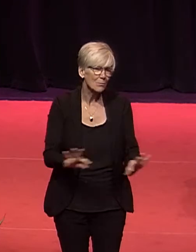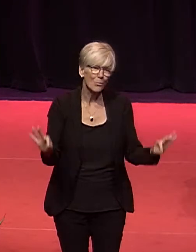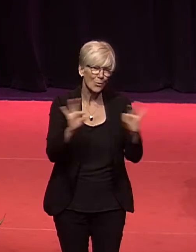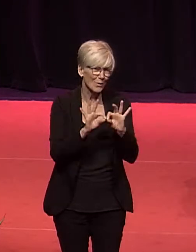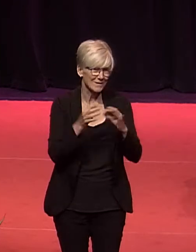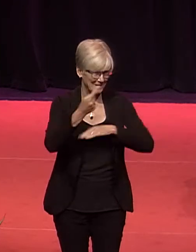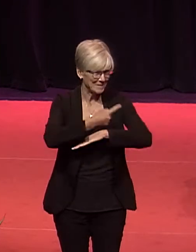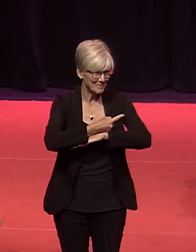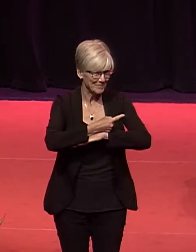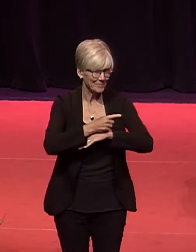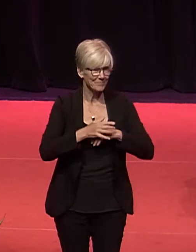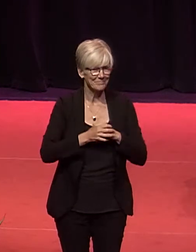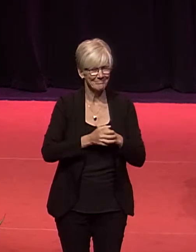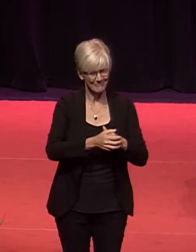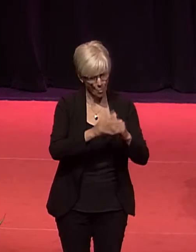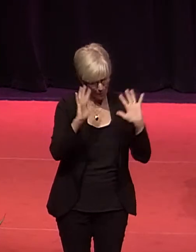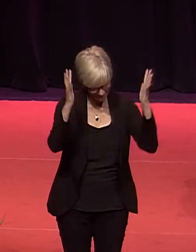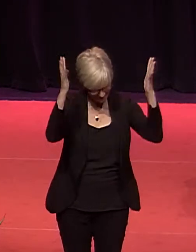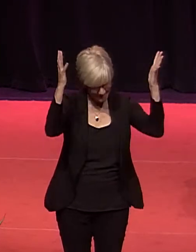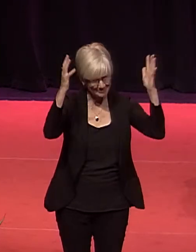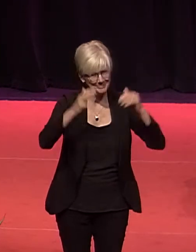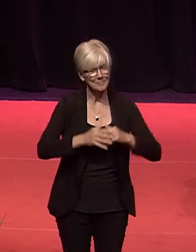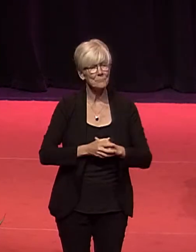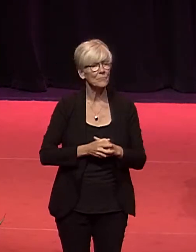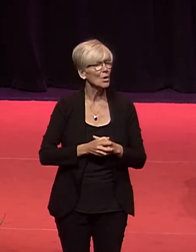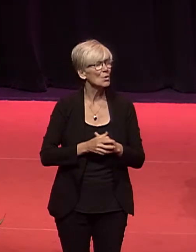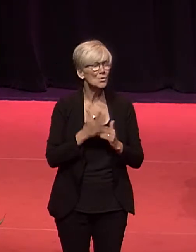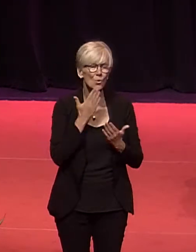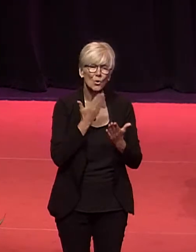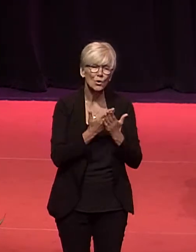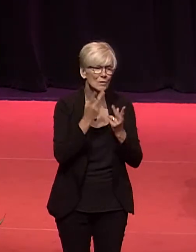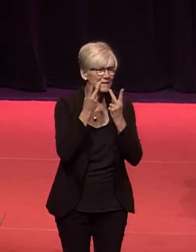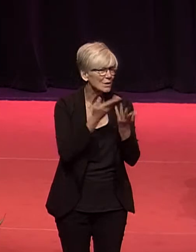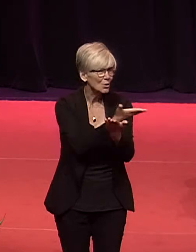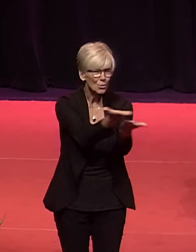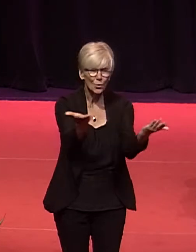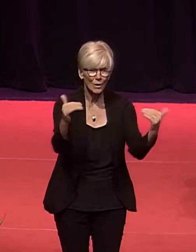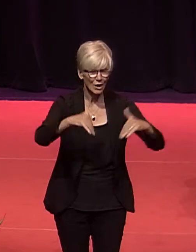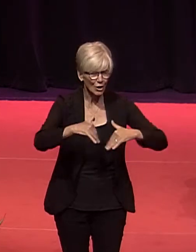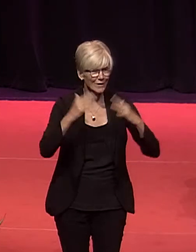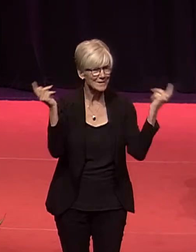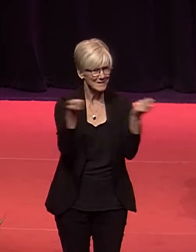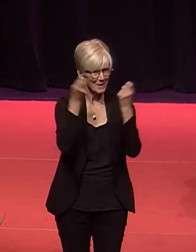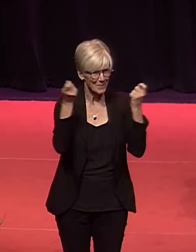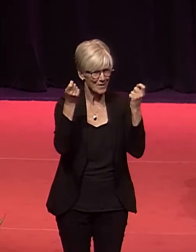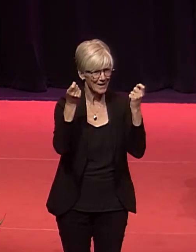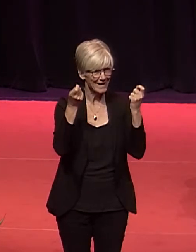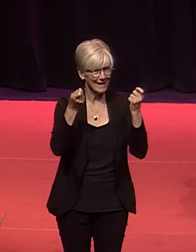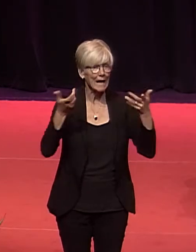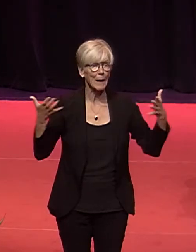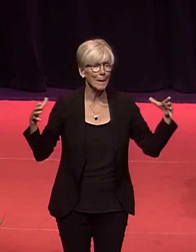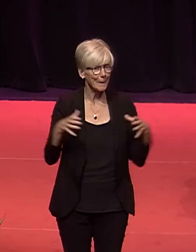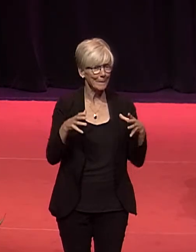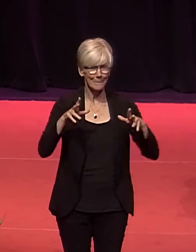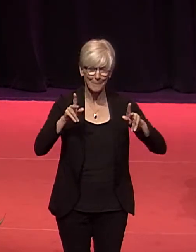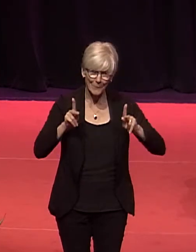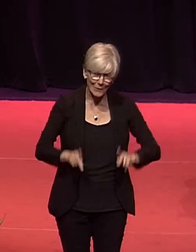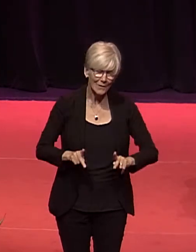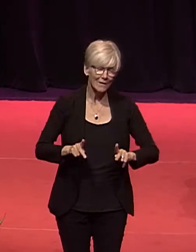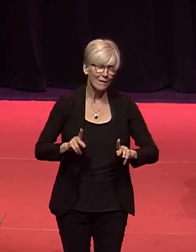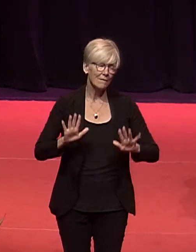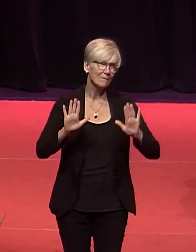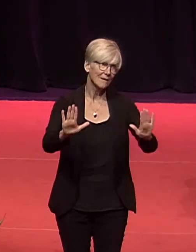milestone. Well done, graduates. So great to see you here celebrating in person.